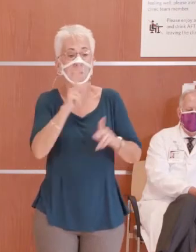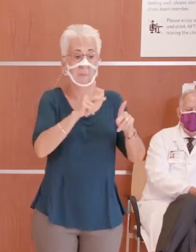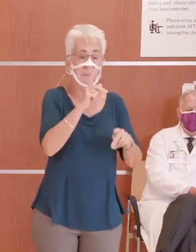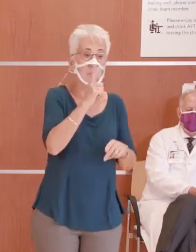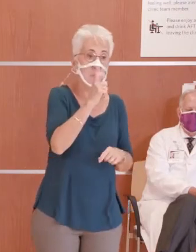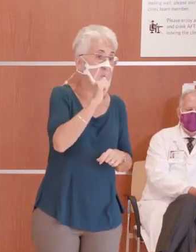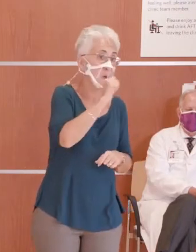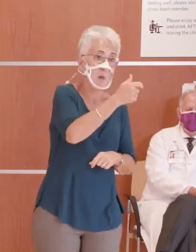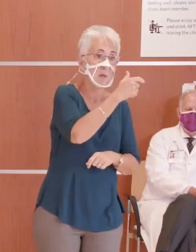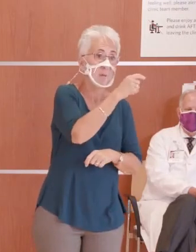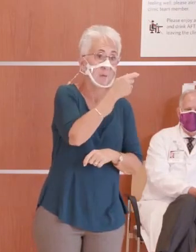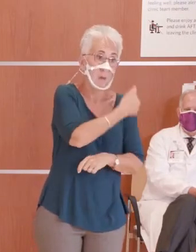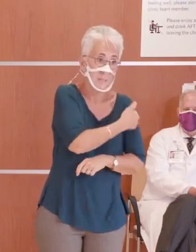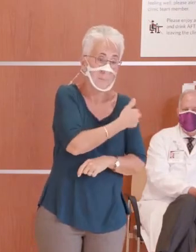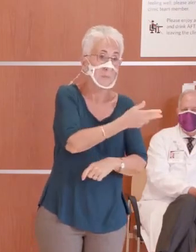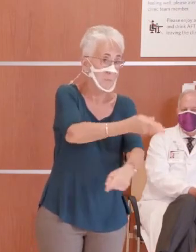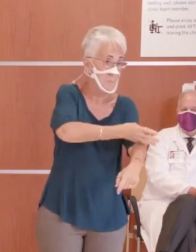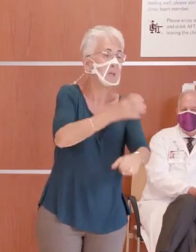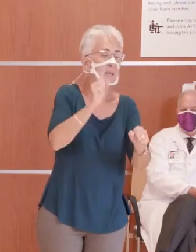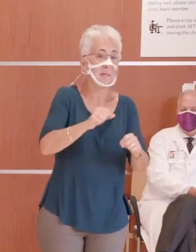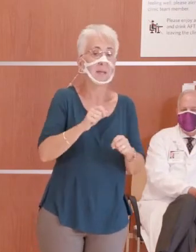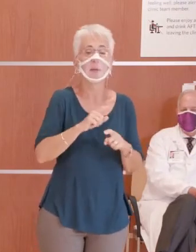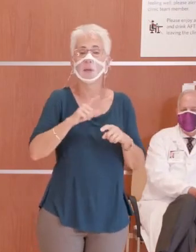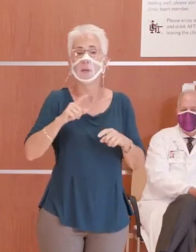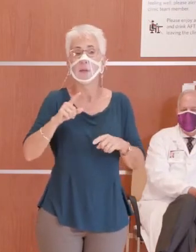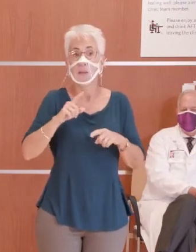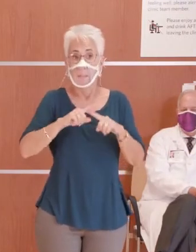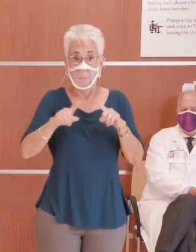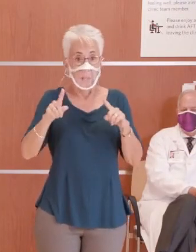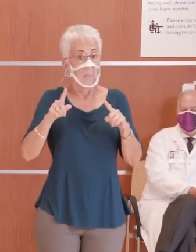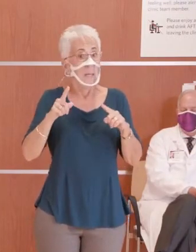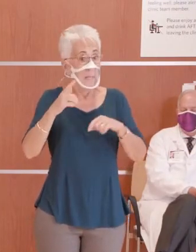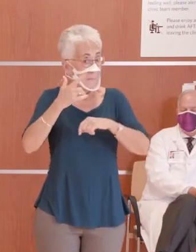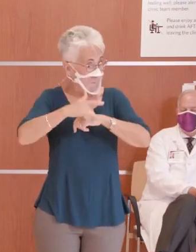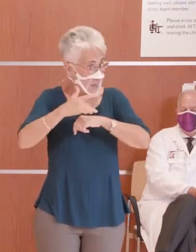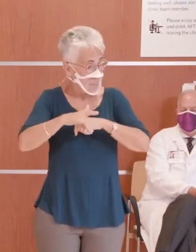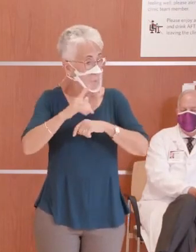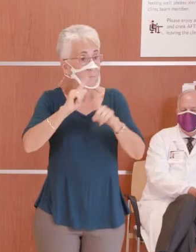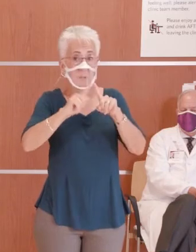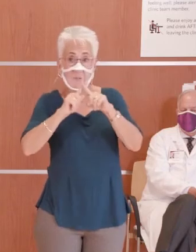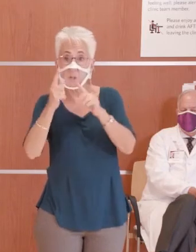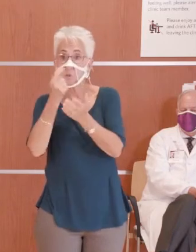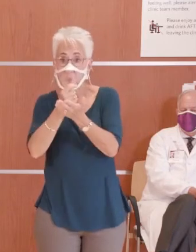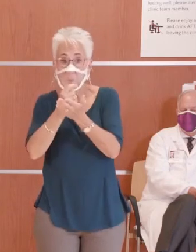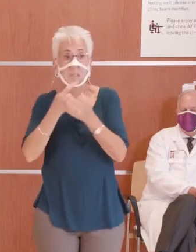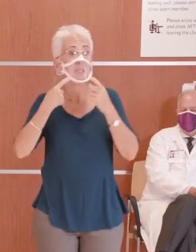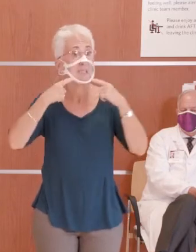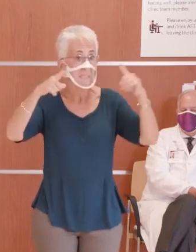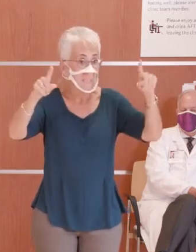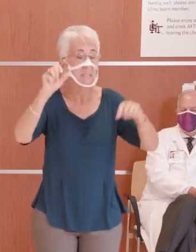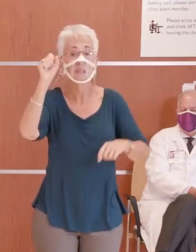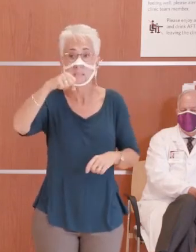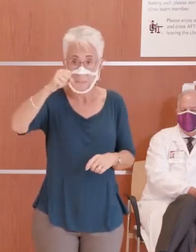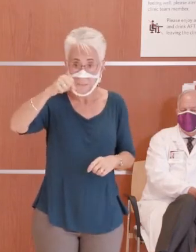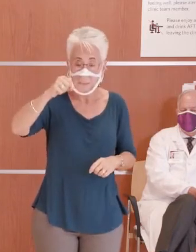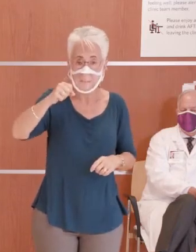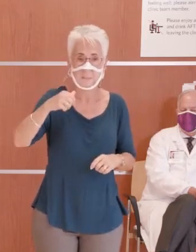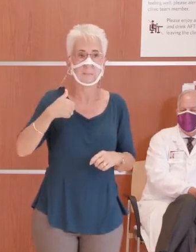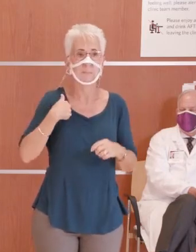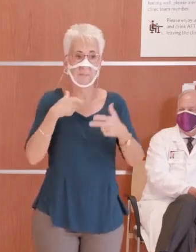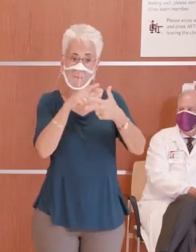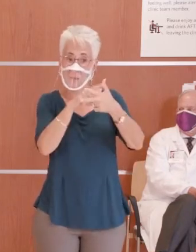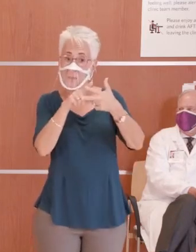patients. But while these treatments are available and have great success in treating COVID-19, we have